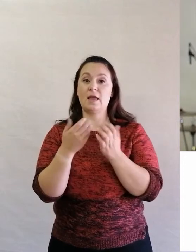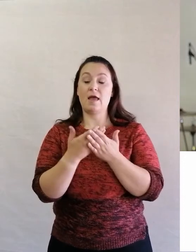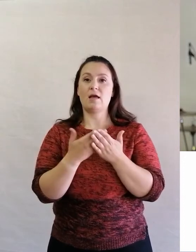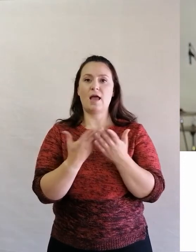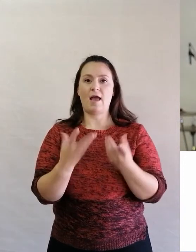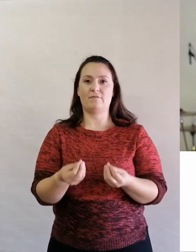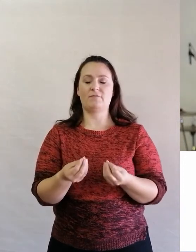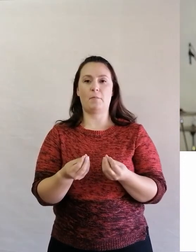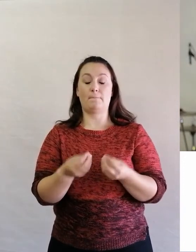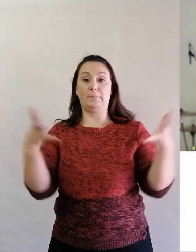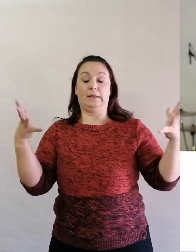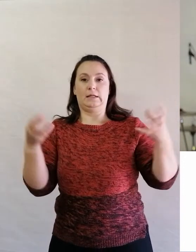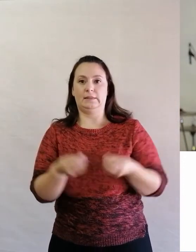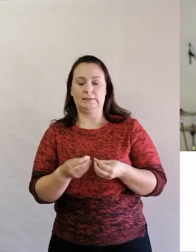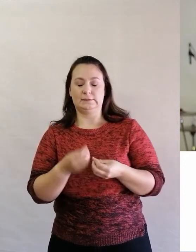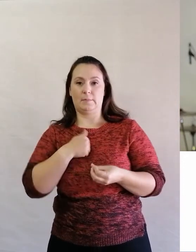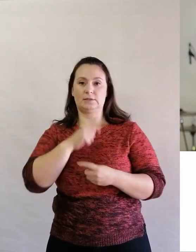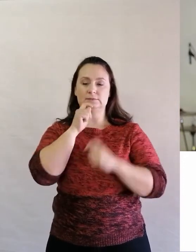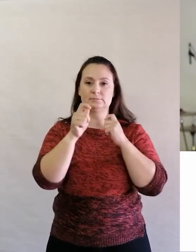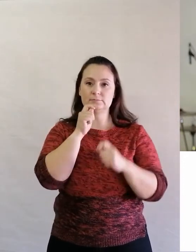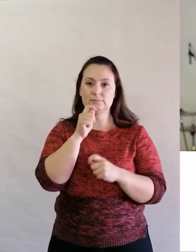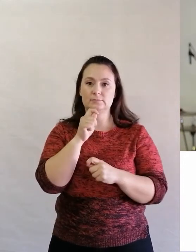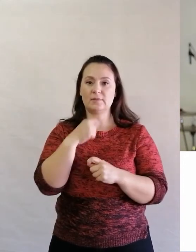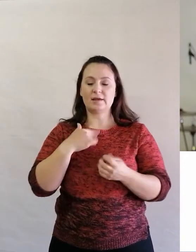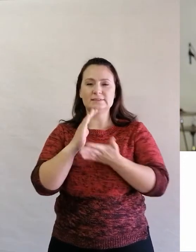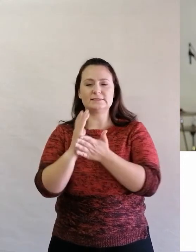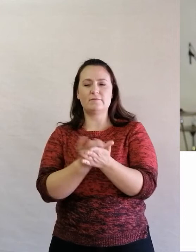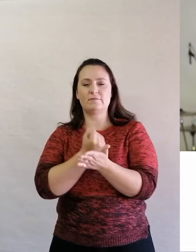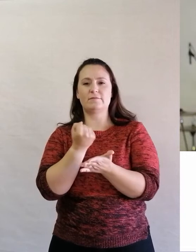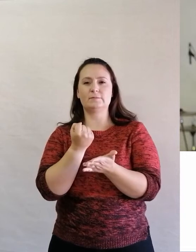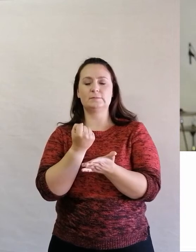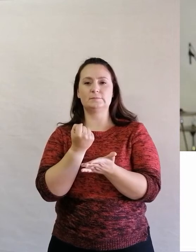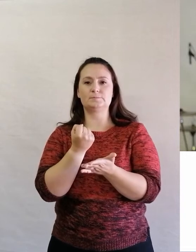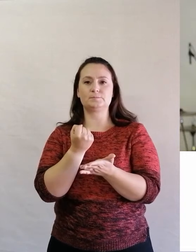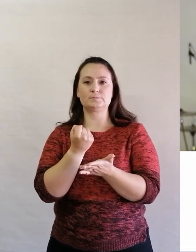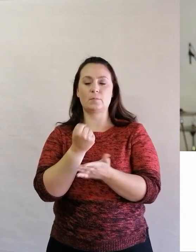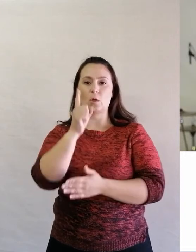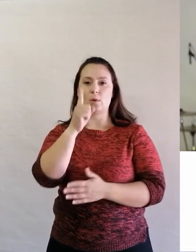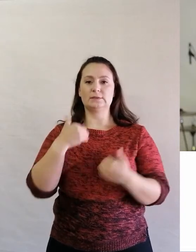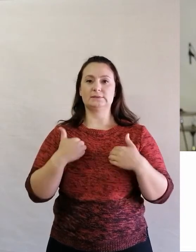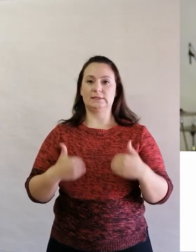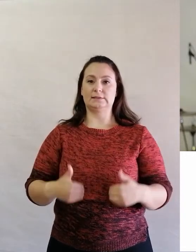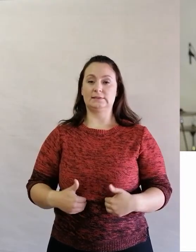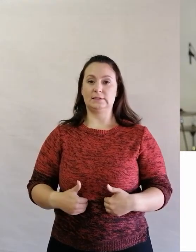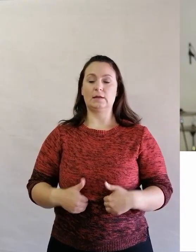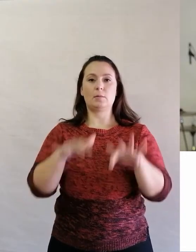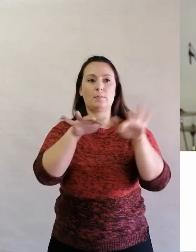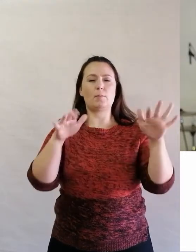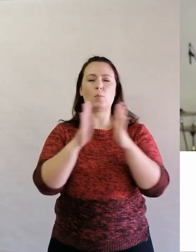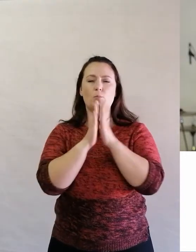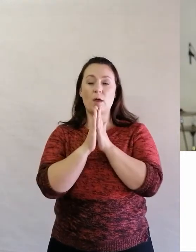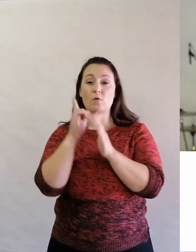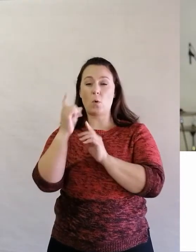to my testimony. I remember kind of getting saved one particular Sunday after people had prayed for me for a